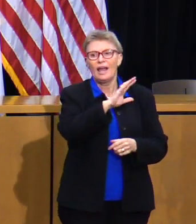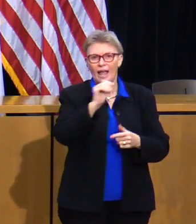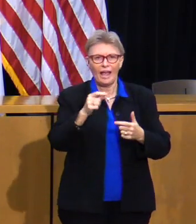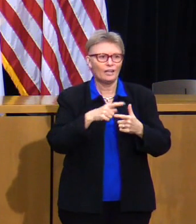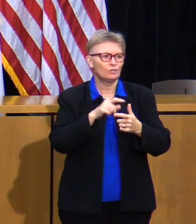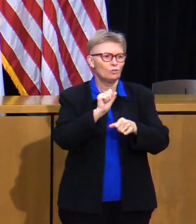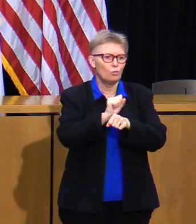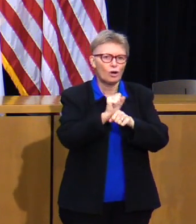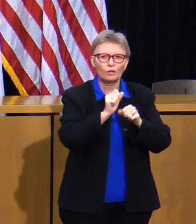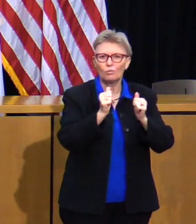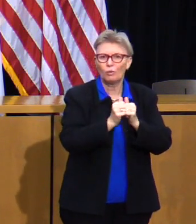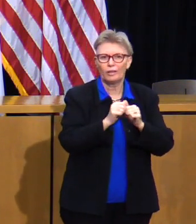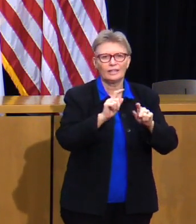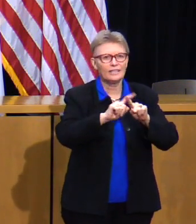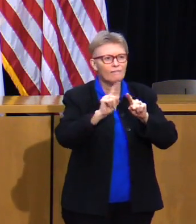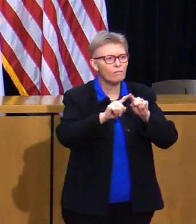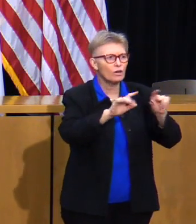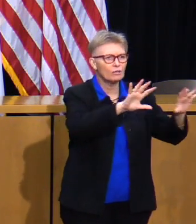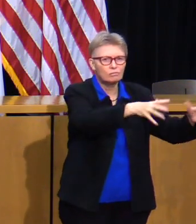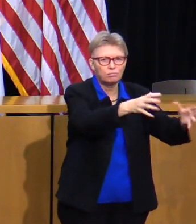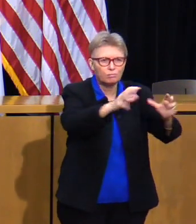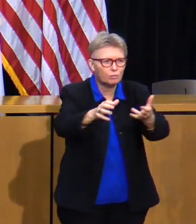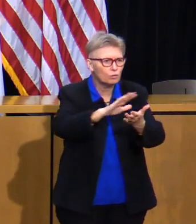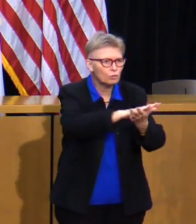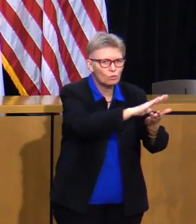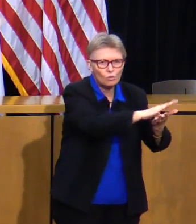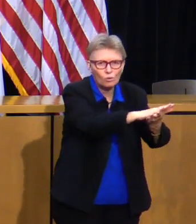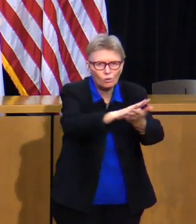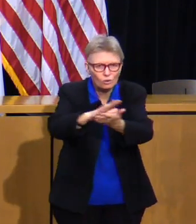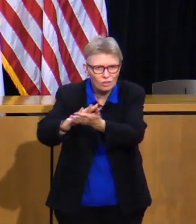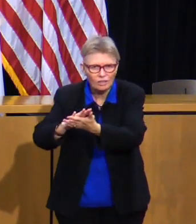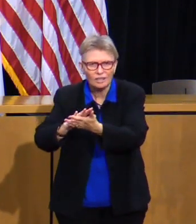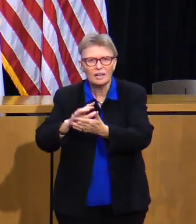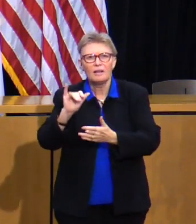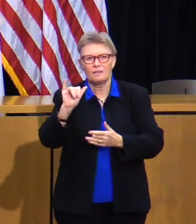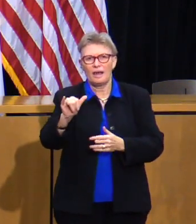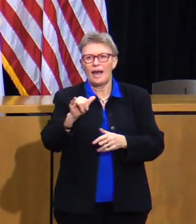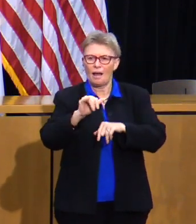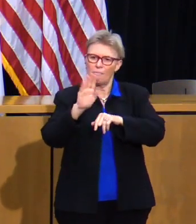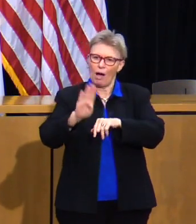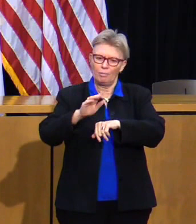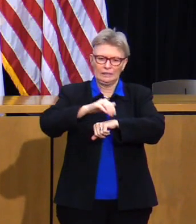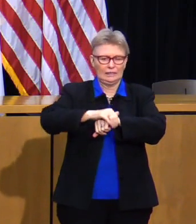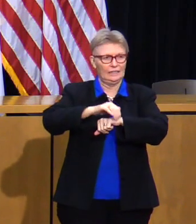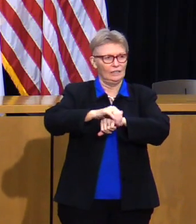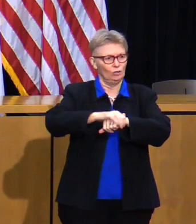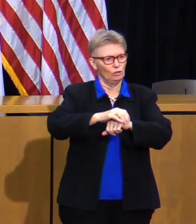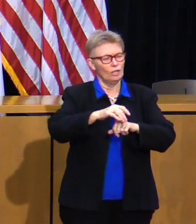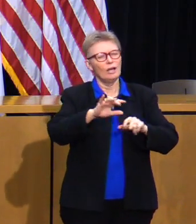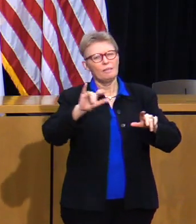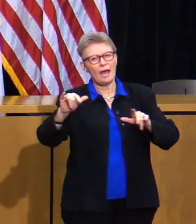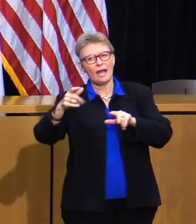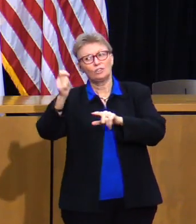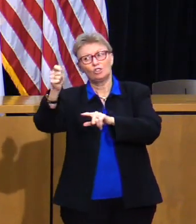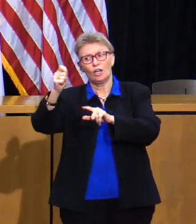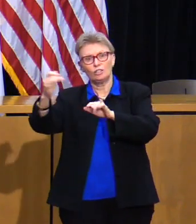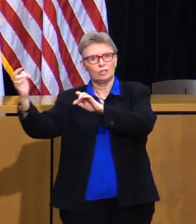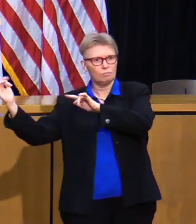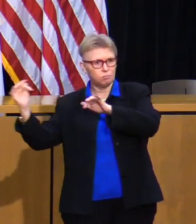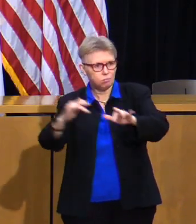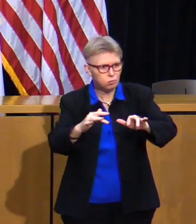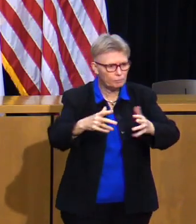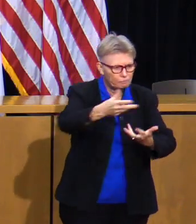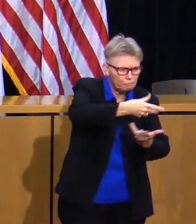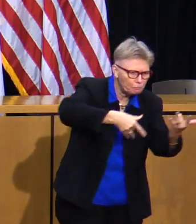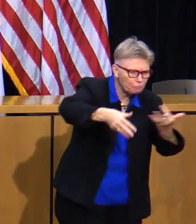Montgomery Judicial Court, where members of the Massachusetts judiciary visited with Alabama judges at an interstate